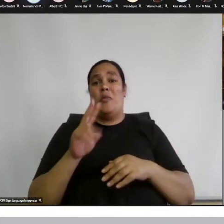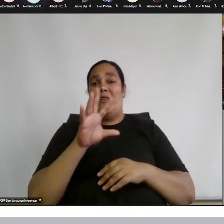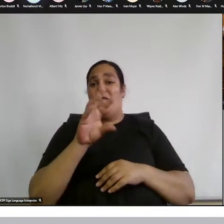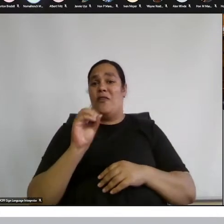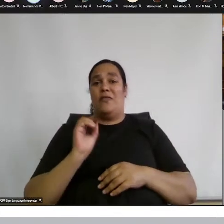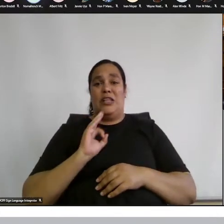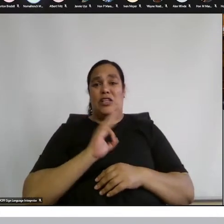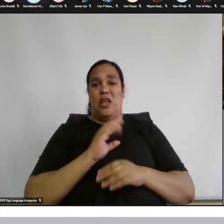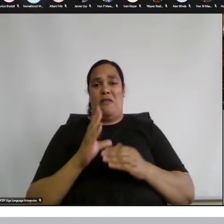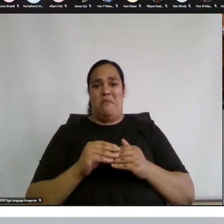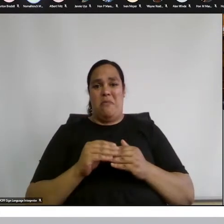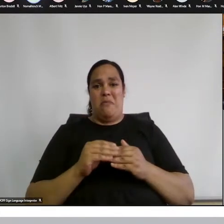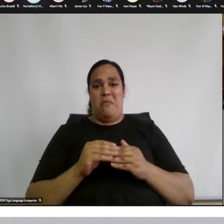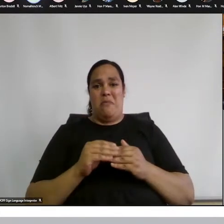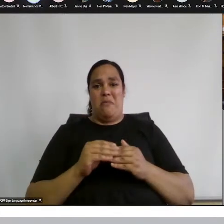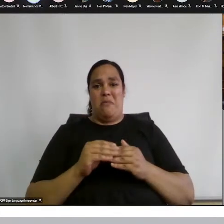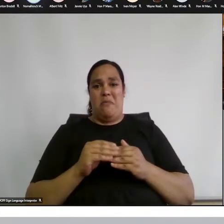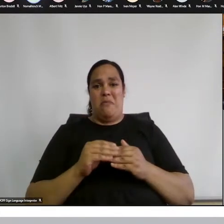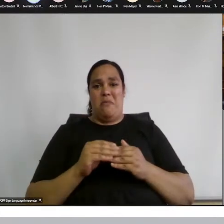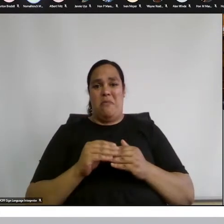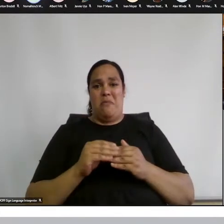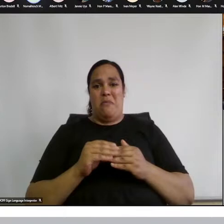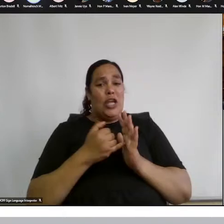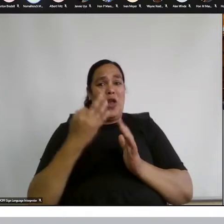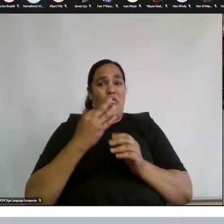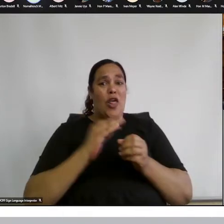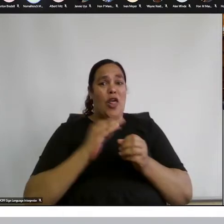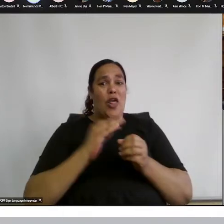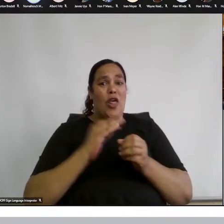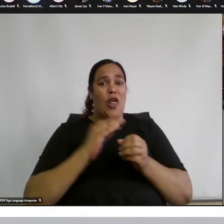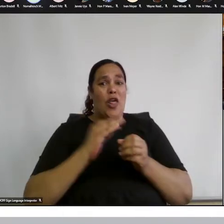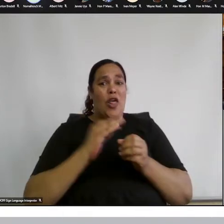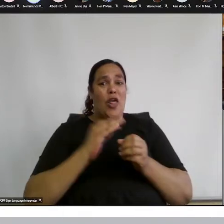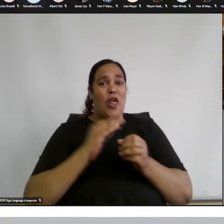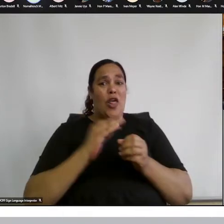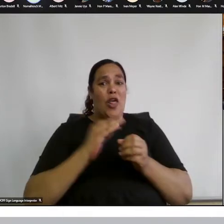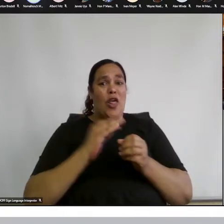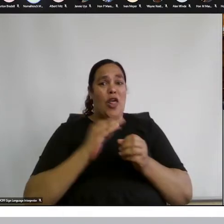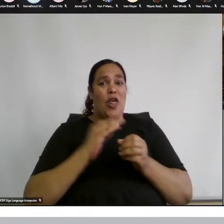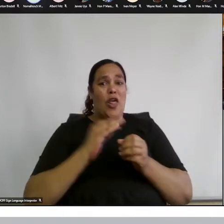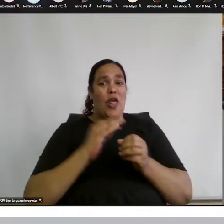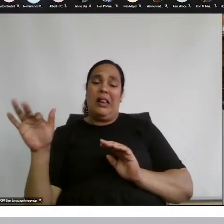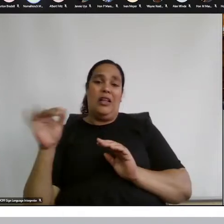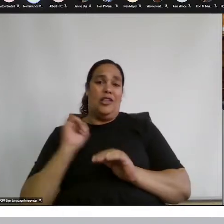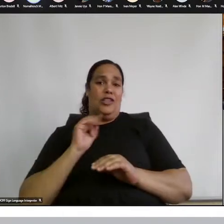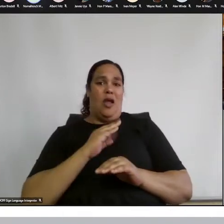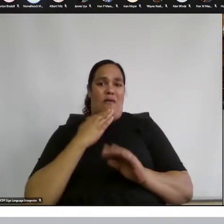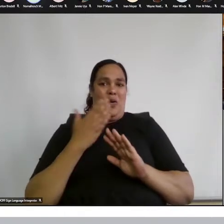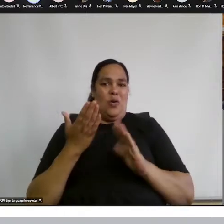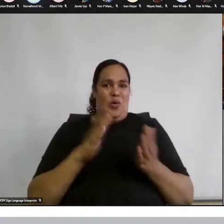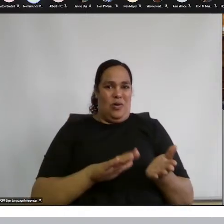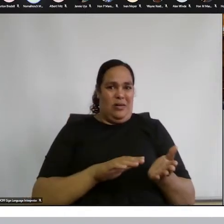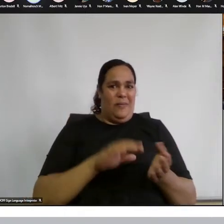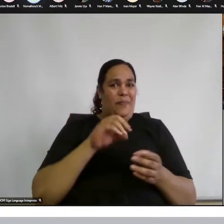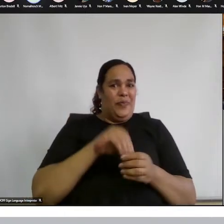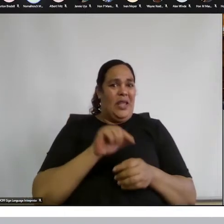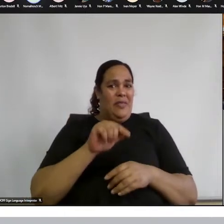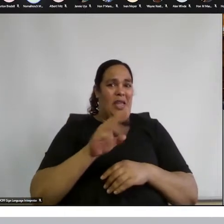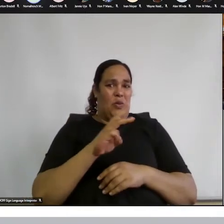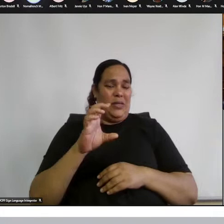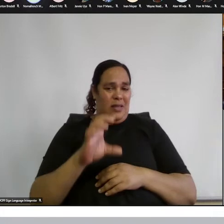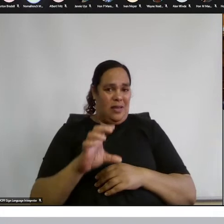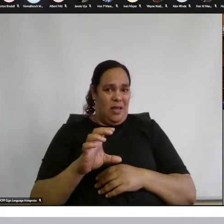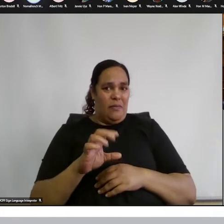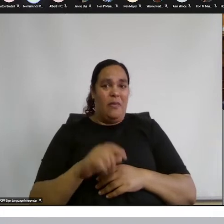staff members. And then you count with the January in the third wave, almost 70 plus staff members that we lost in the Western